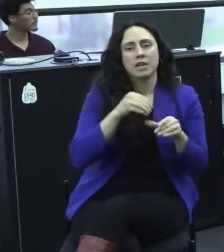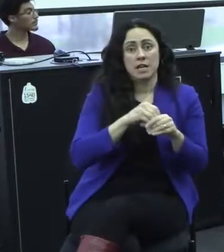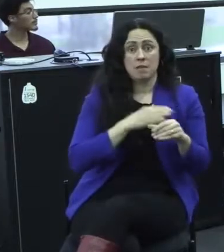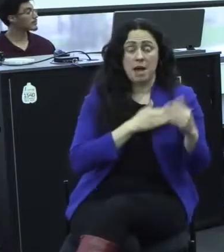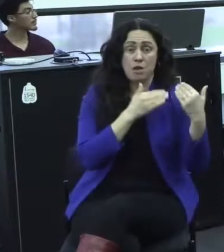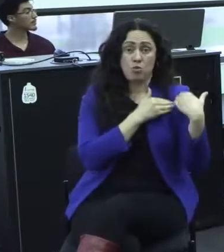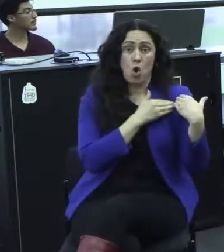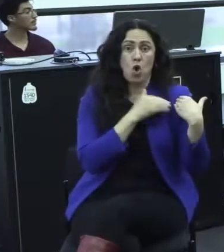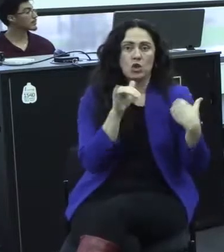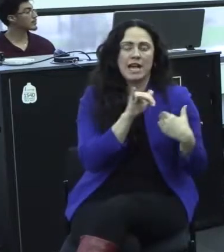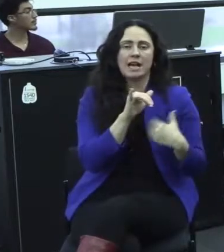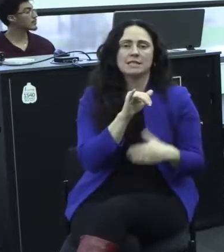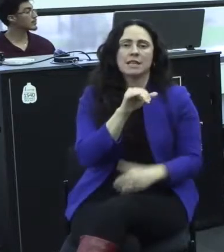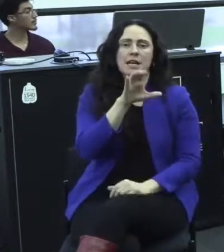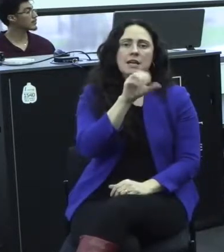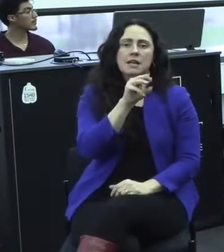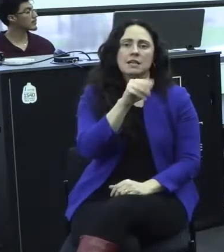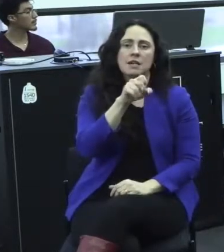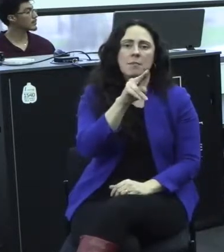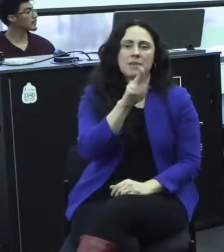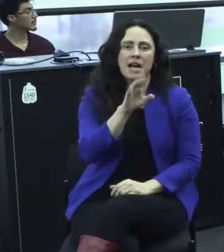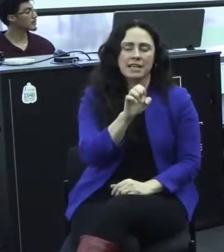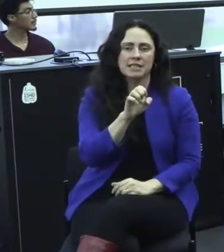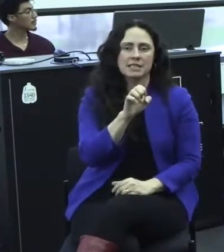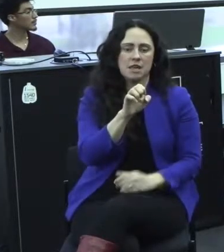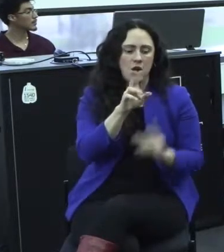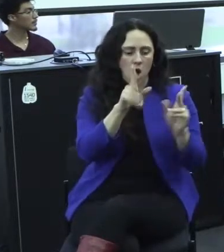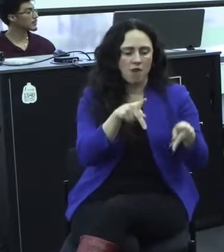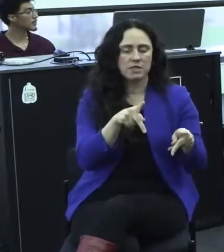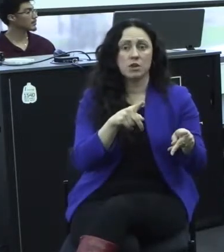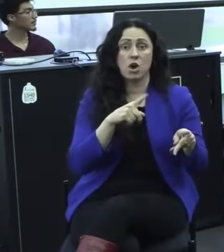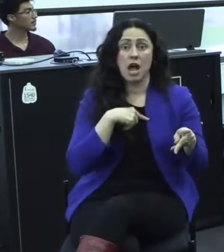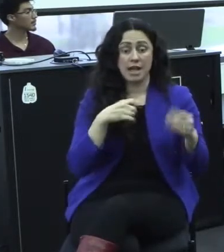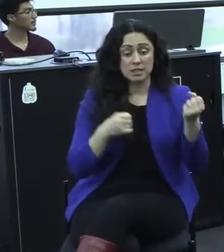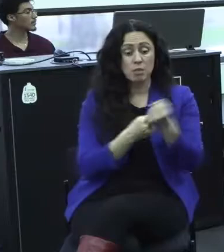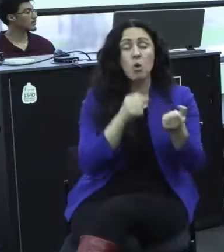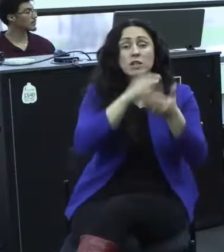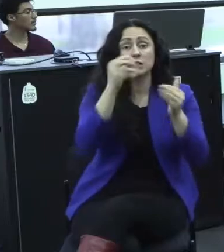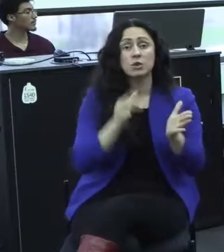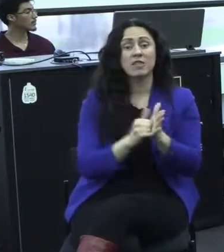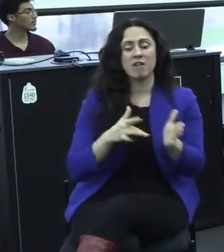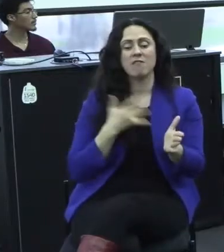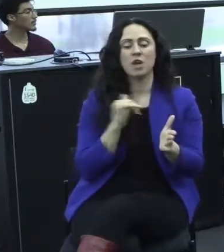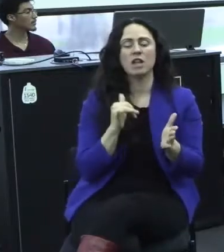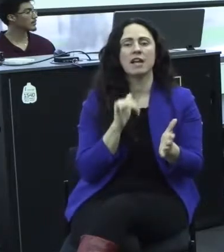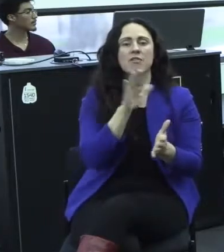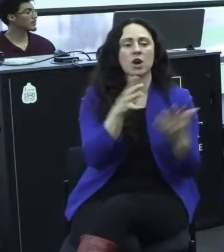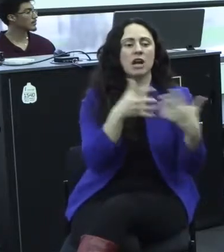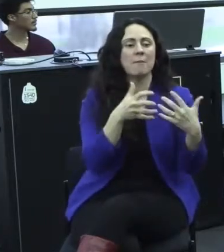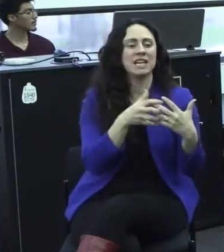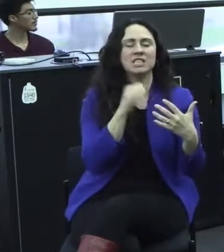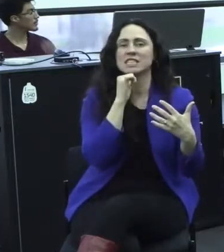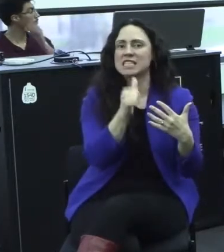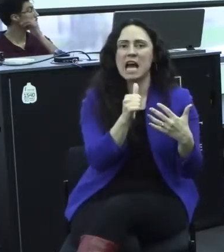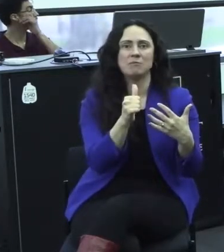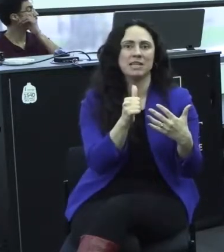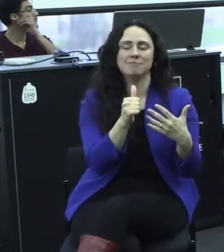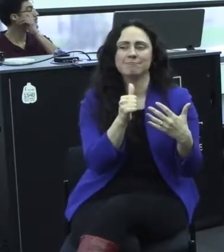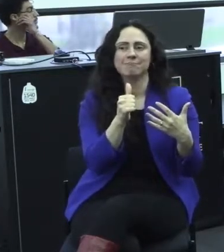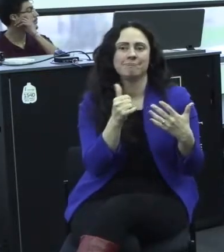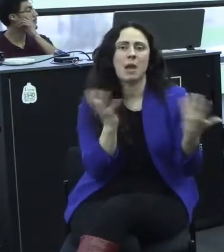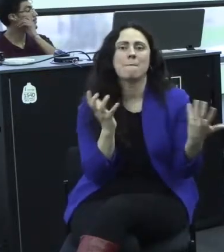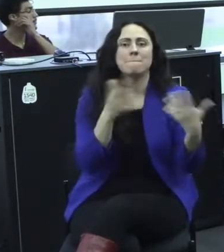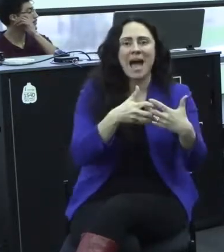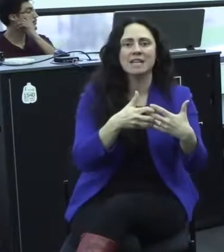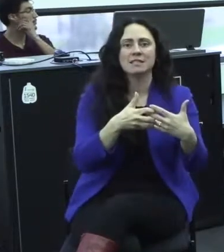as the compliance officer, I'm here to support students who might not feel like their accommodations are being met. So we are required by law